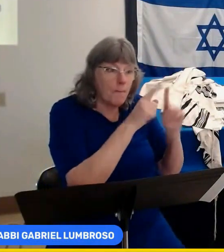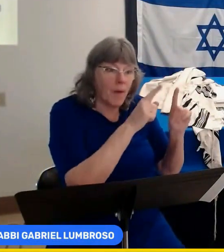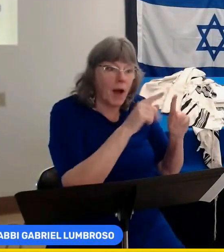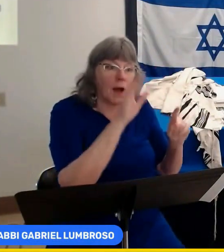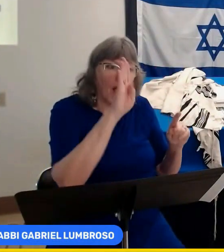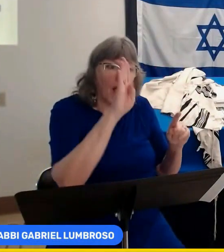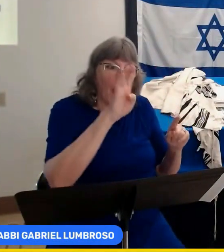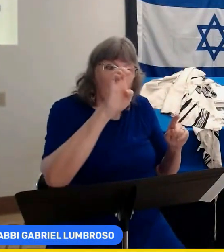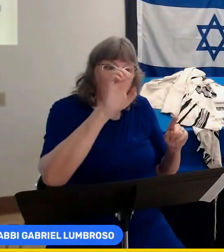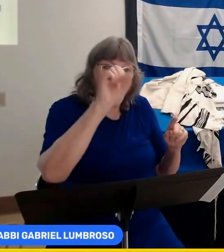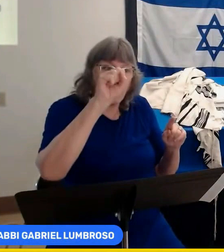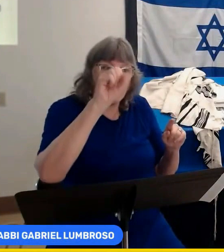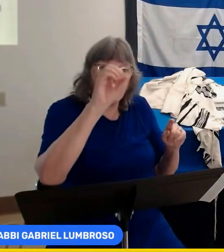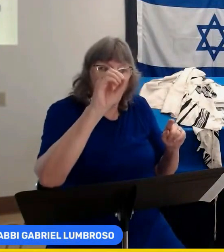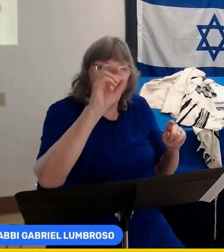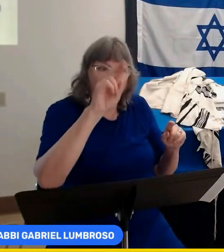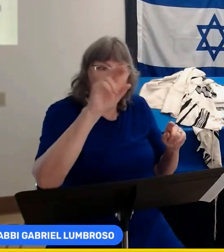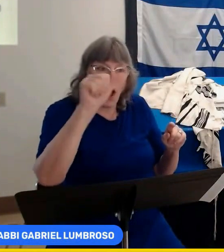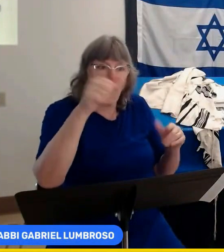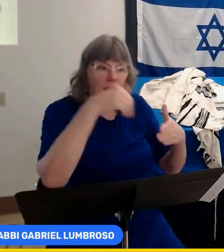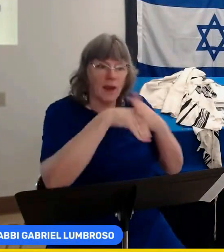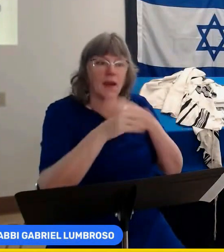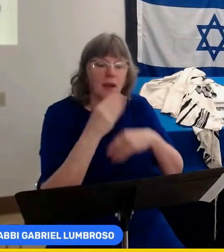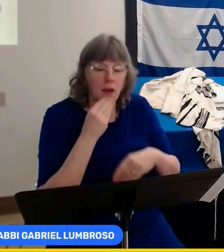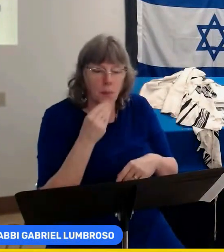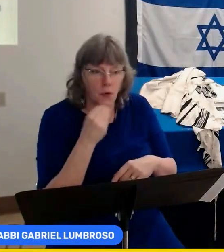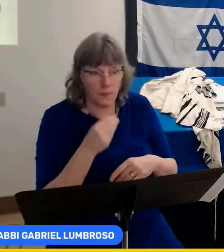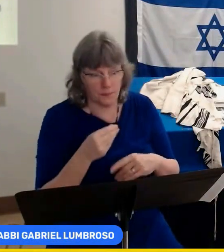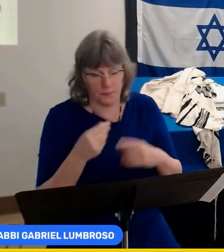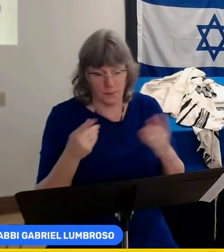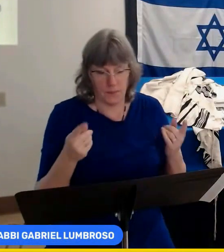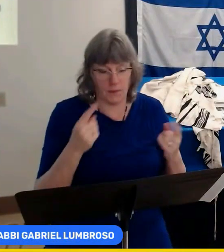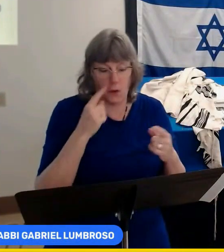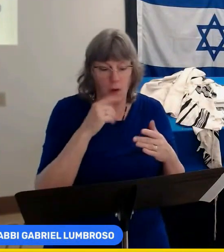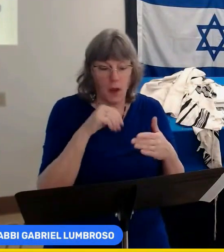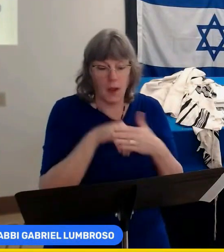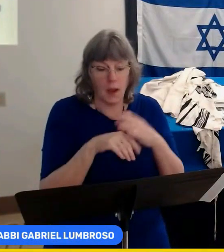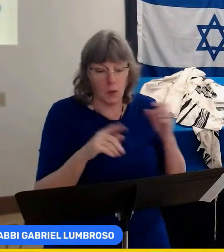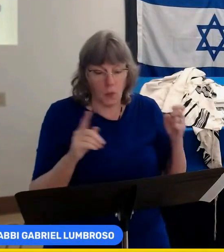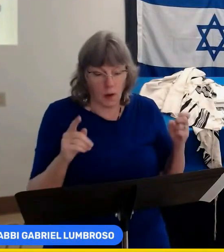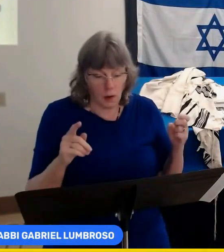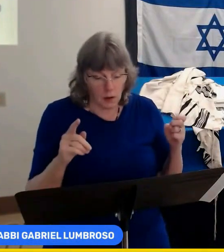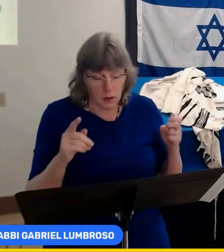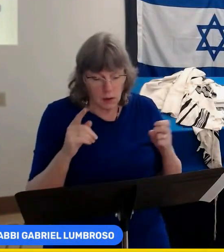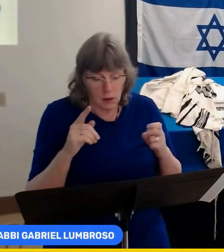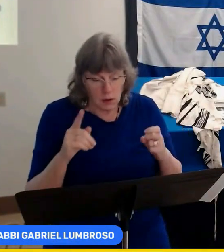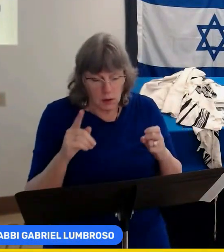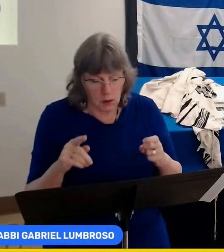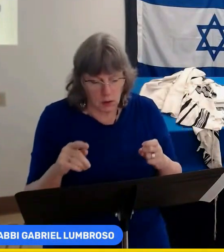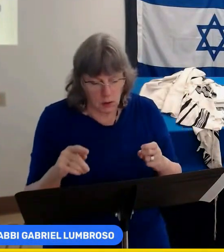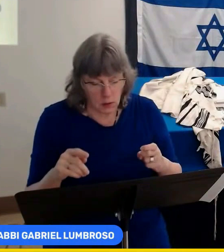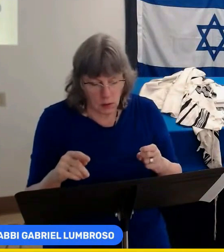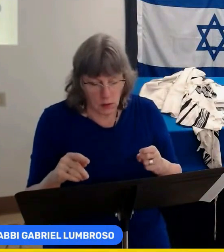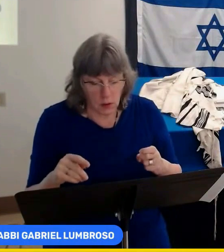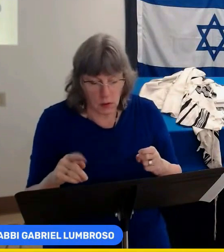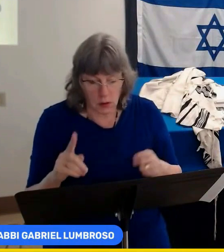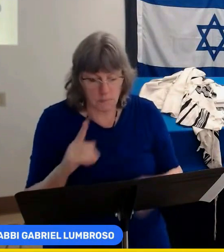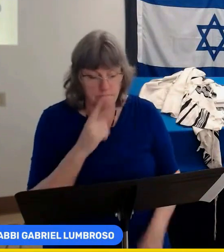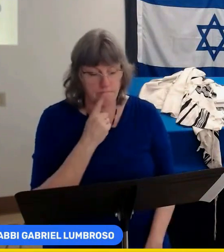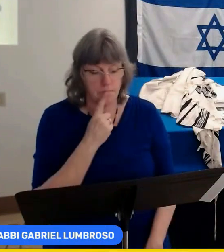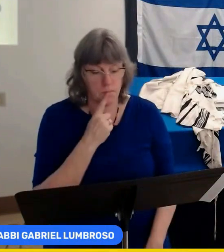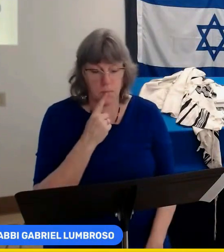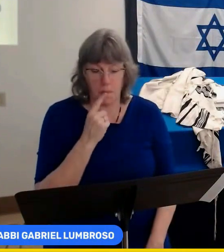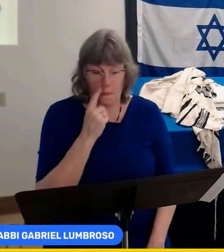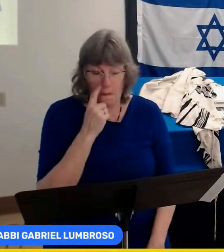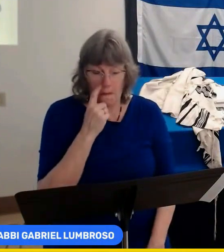24, 4:23, the word gospel appears for the first time. For the first time. With no